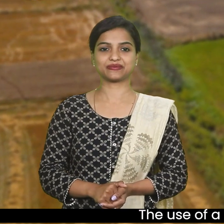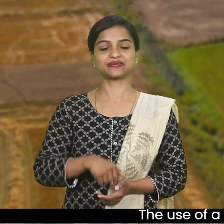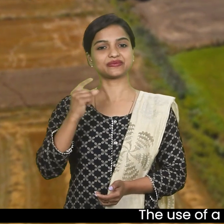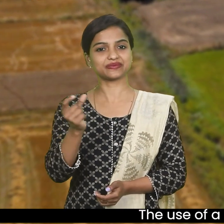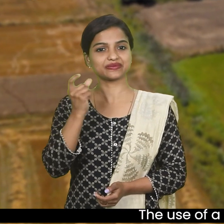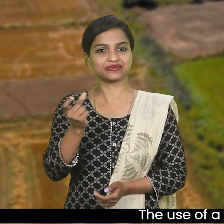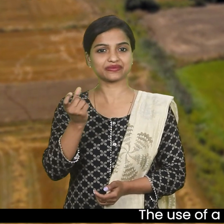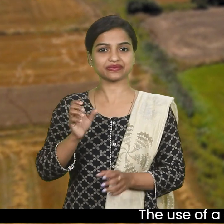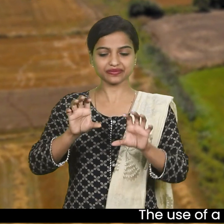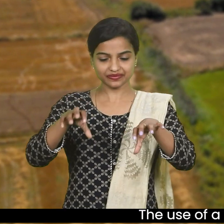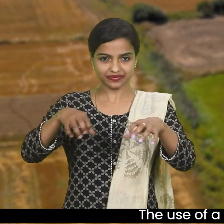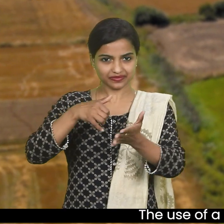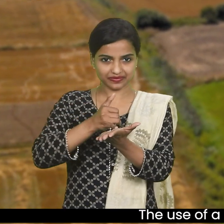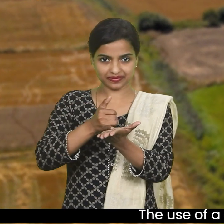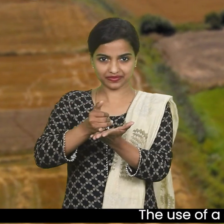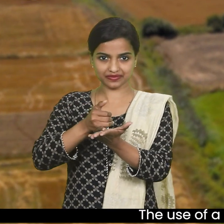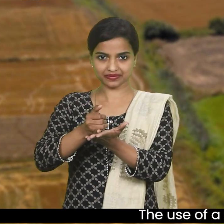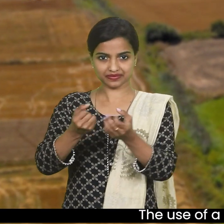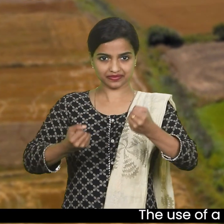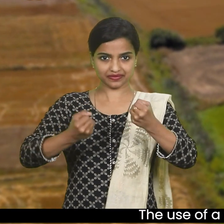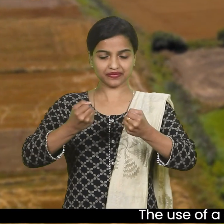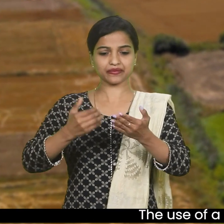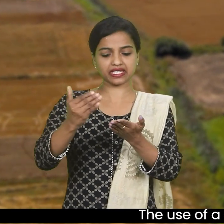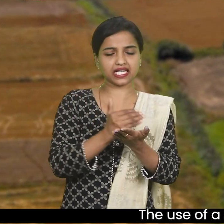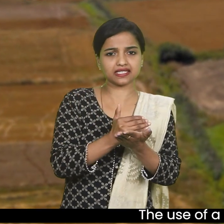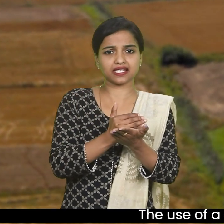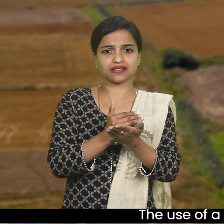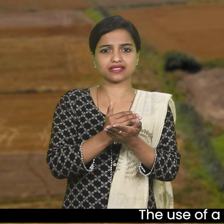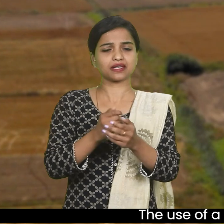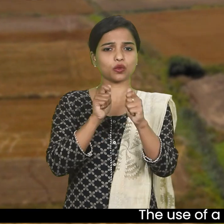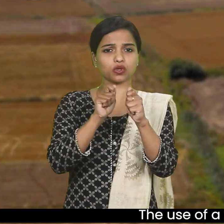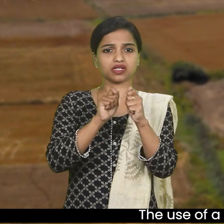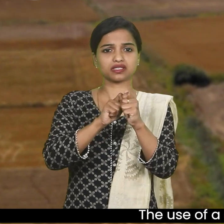The use of a cultivator saves labor and time.